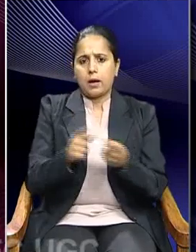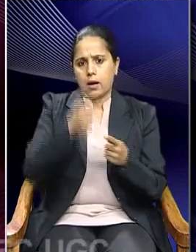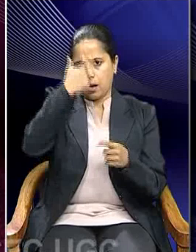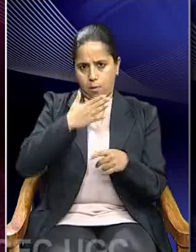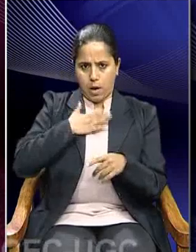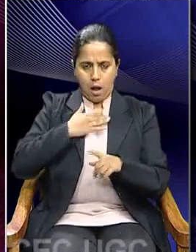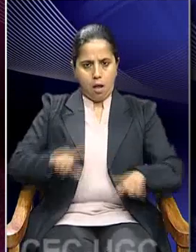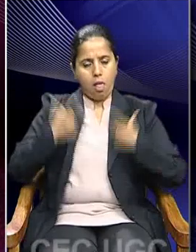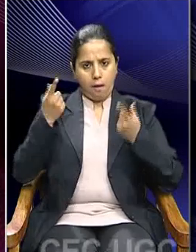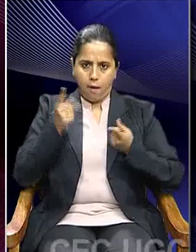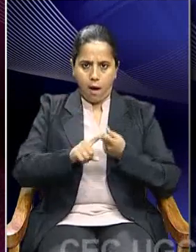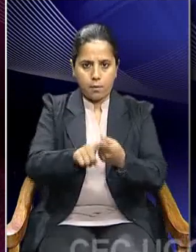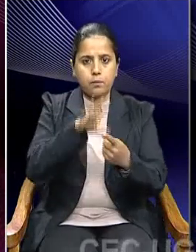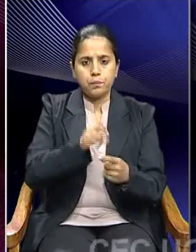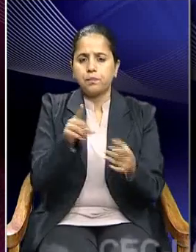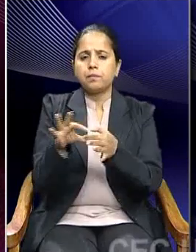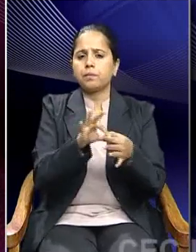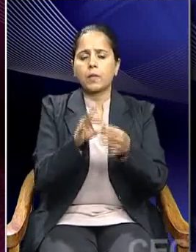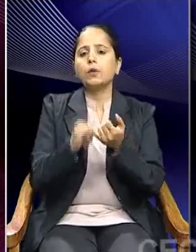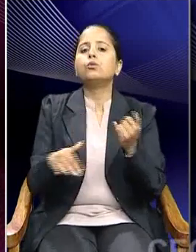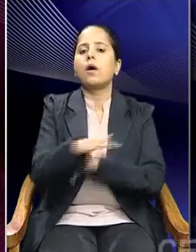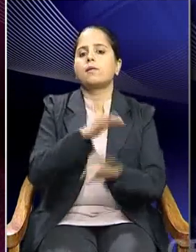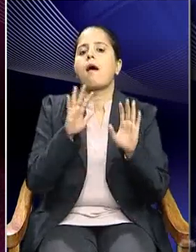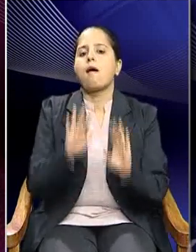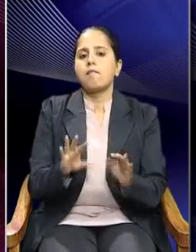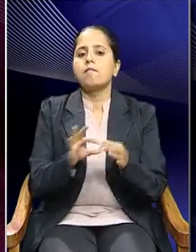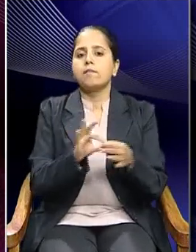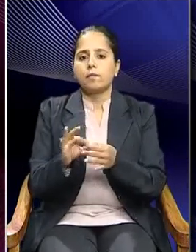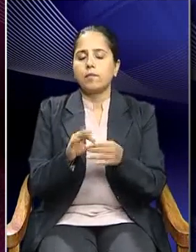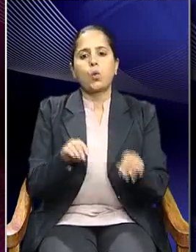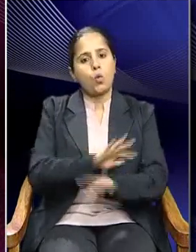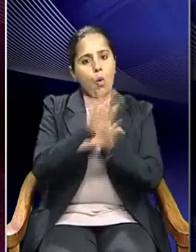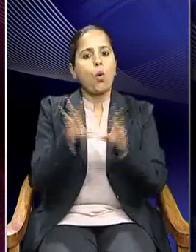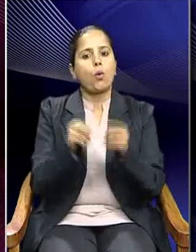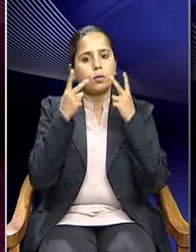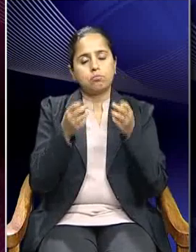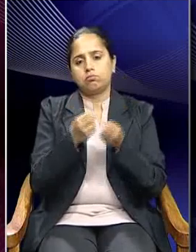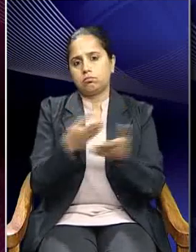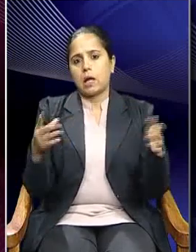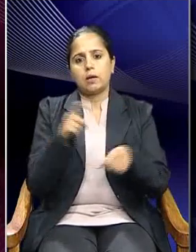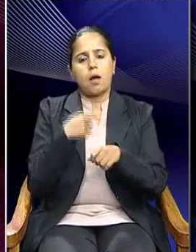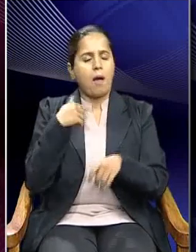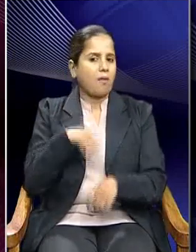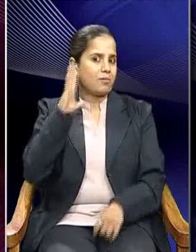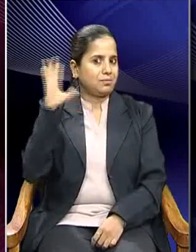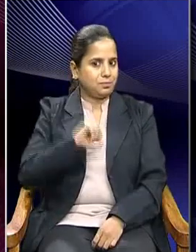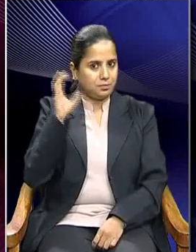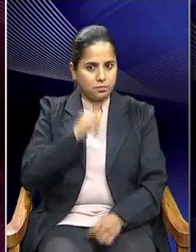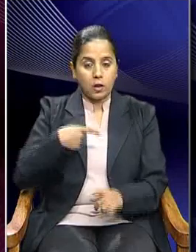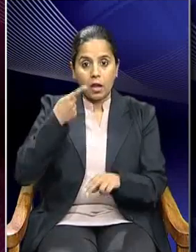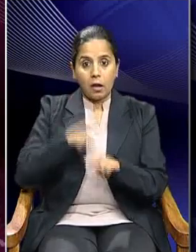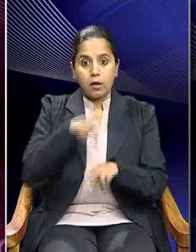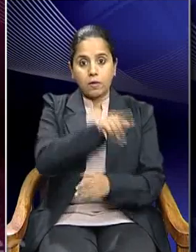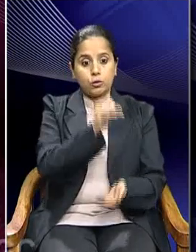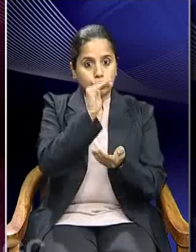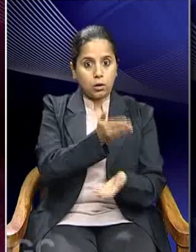life is interrelated with society as a whole. So many a time we've heard that if a